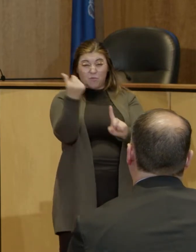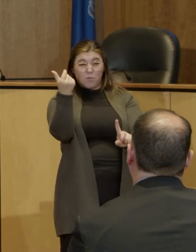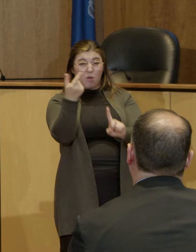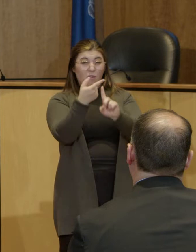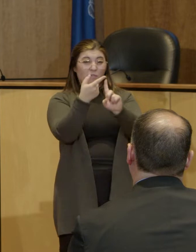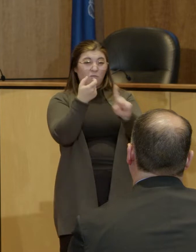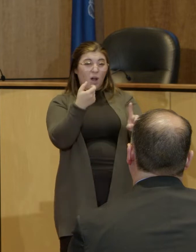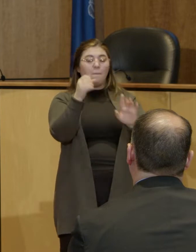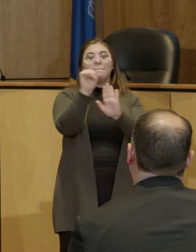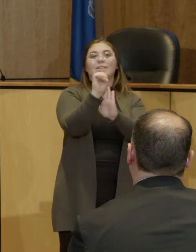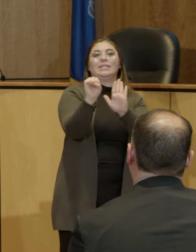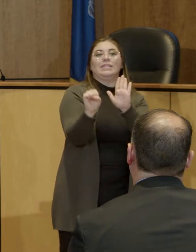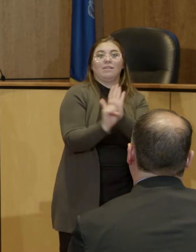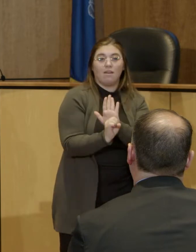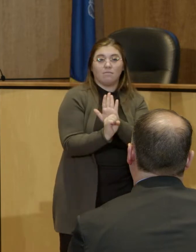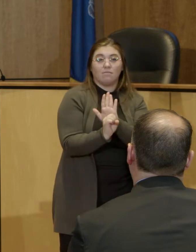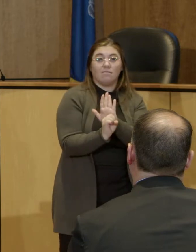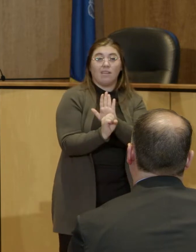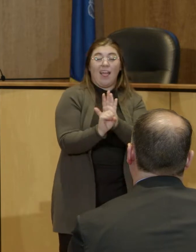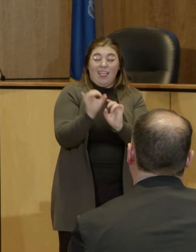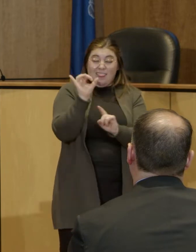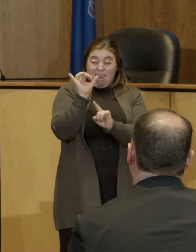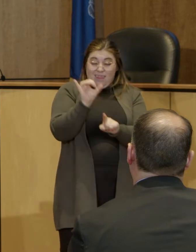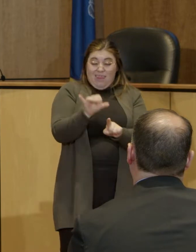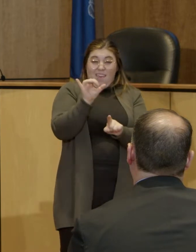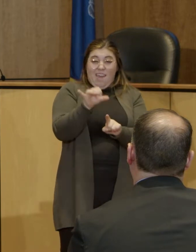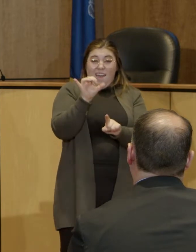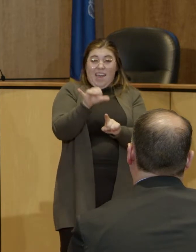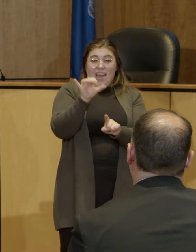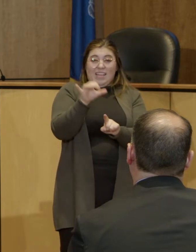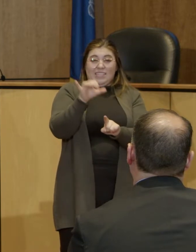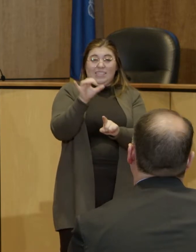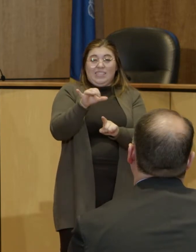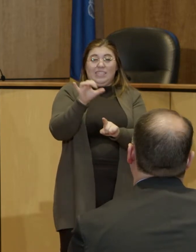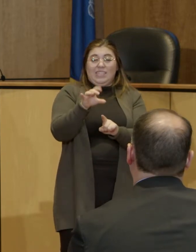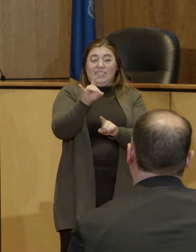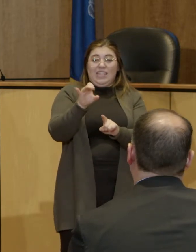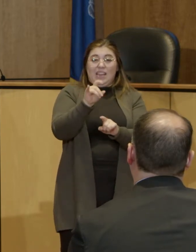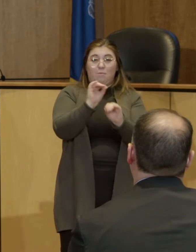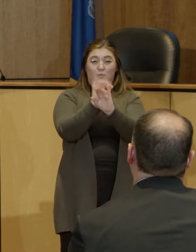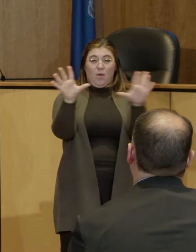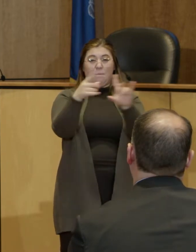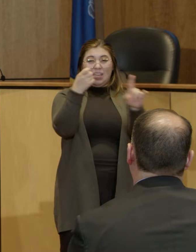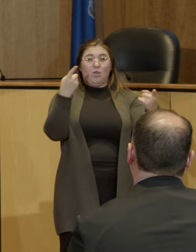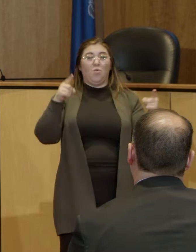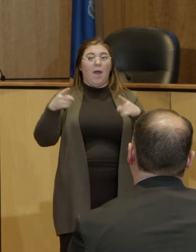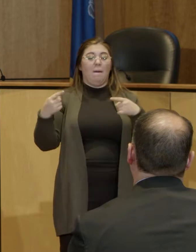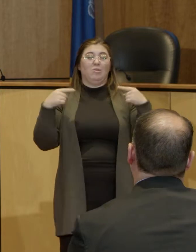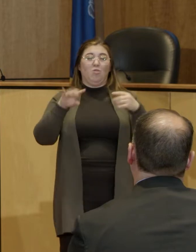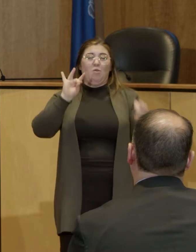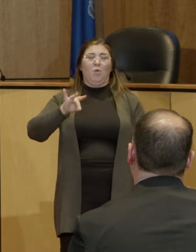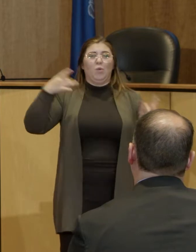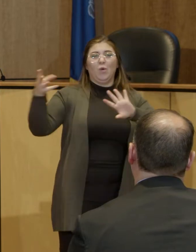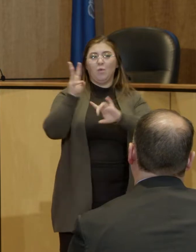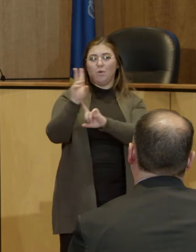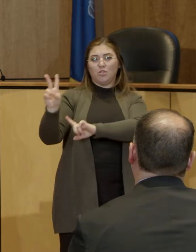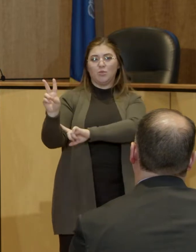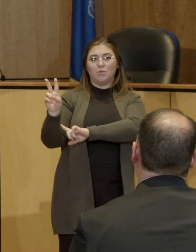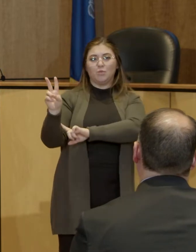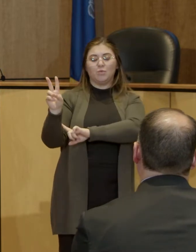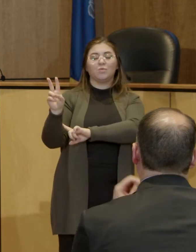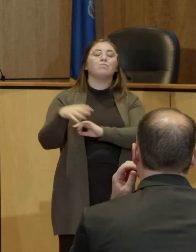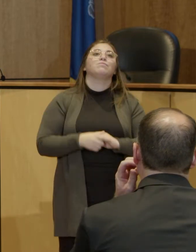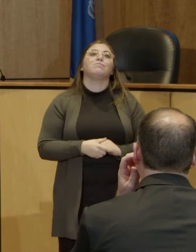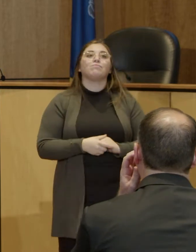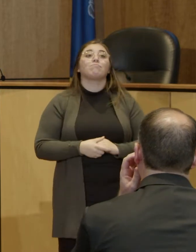stripped away by the state. And that's deliberate because of what happened during the horrors of World War